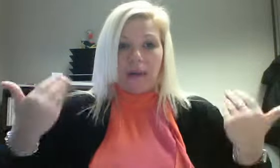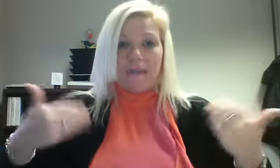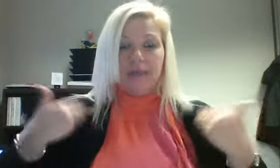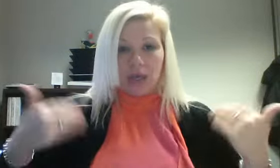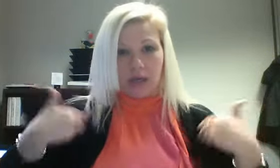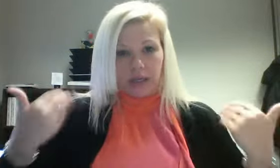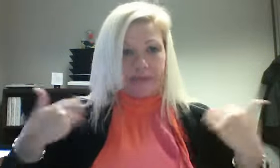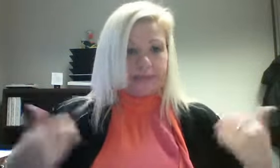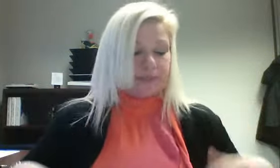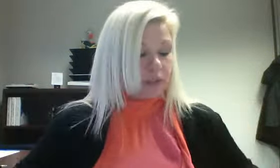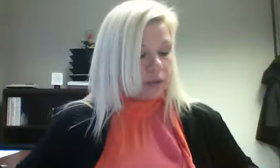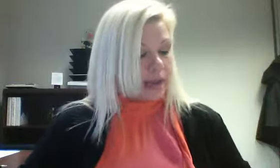up. Young. Okay.